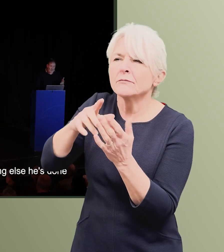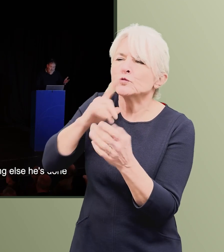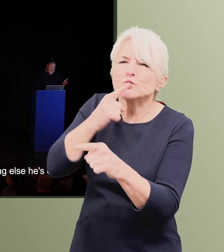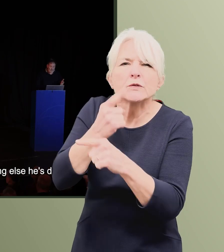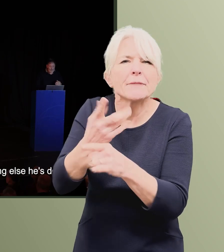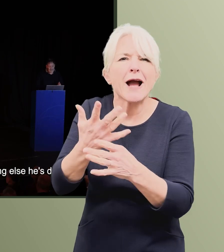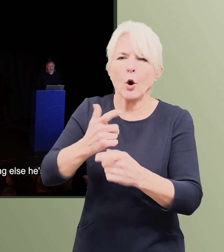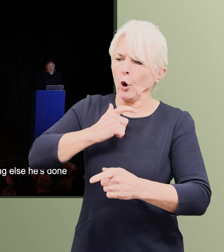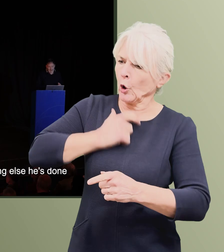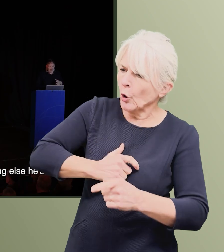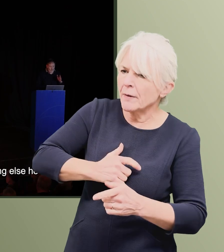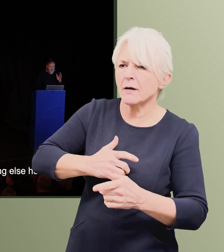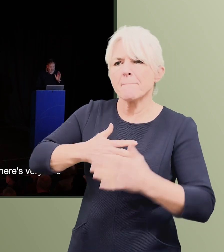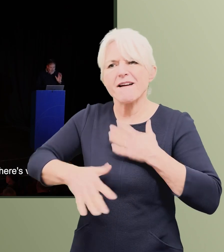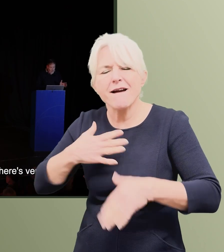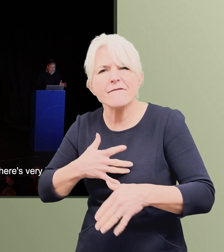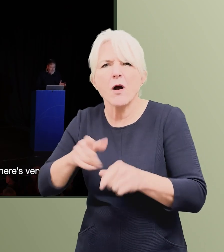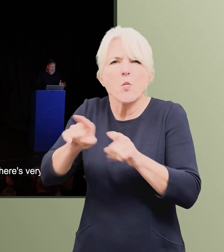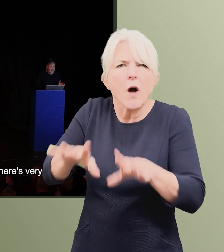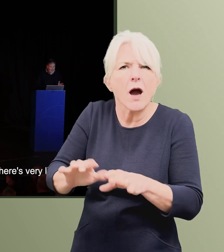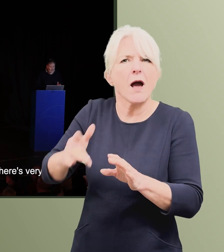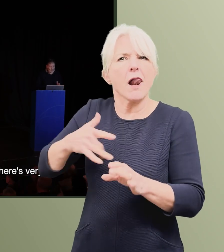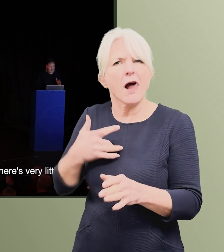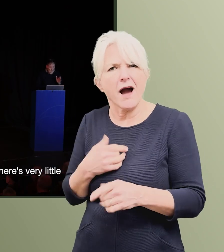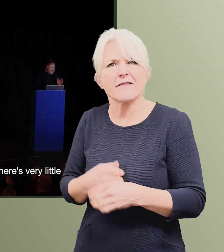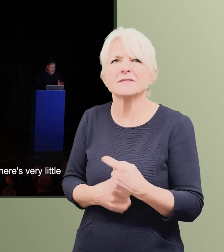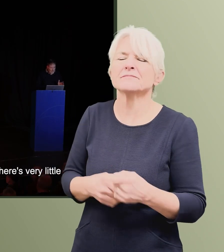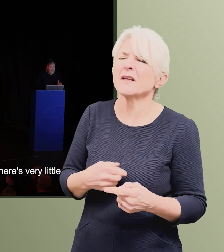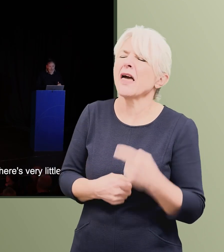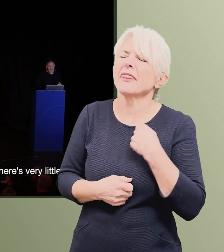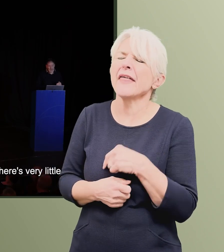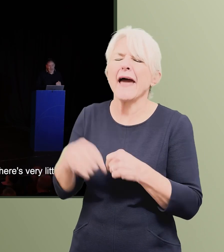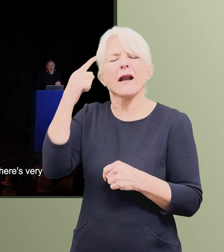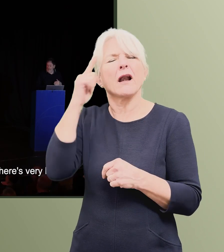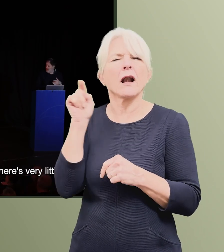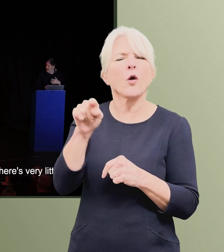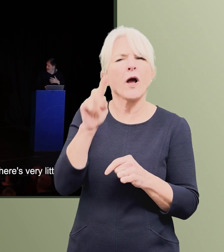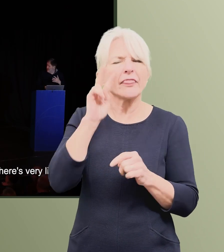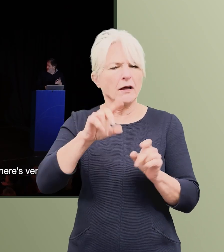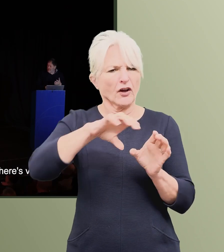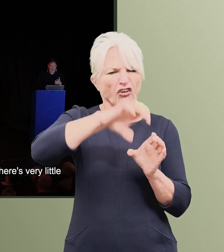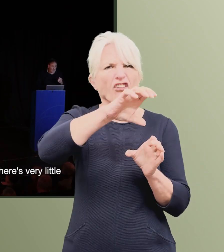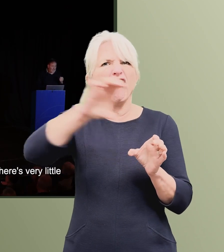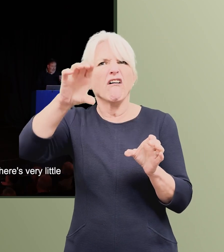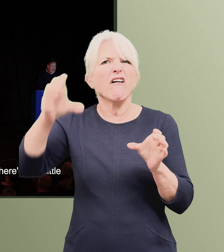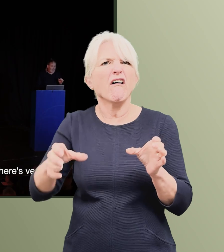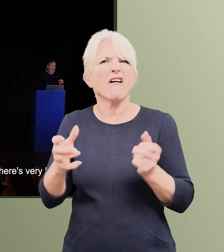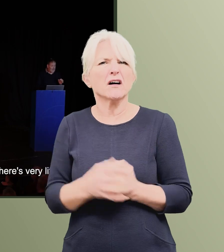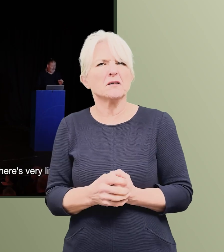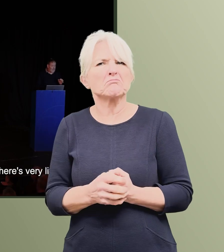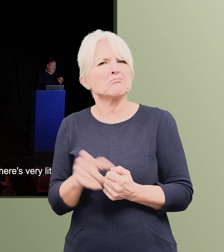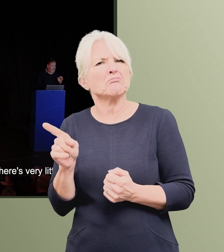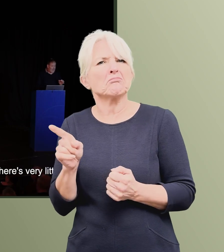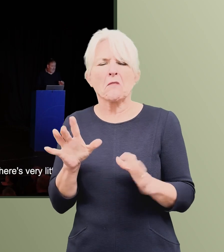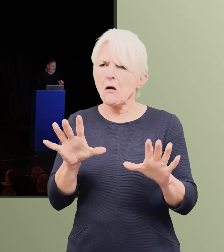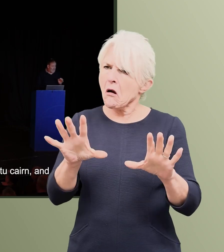done previous to that, it does all the right orientations for a dolmen. As you can see, there's very little